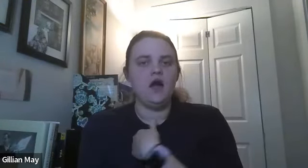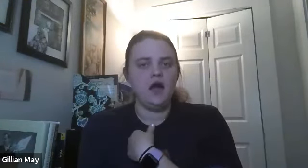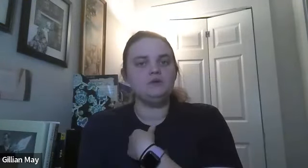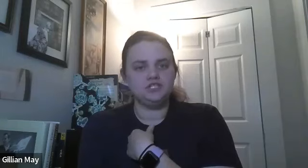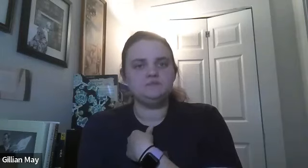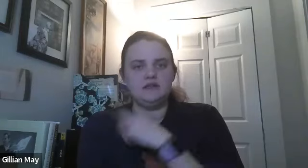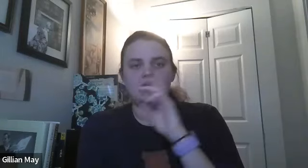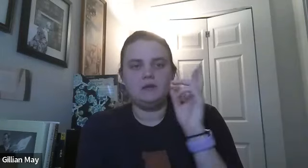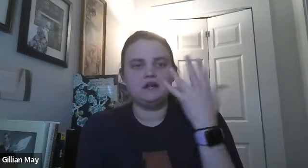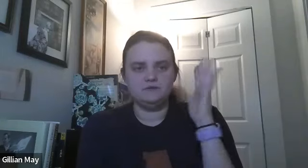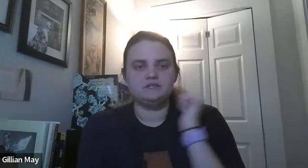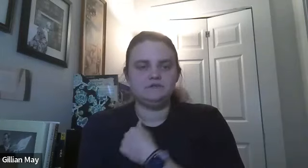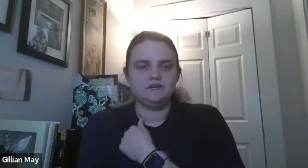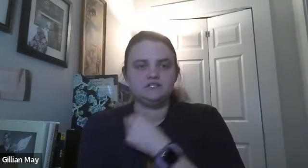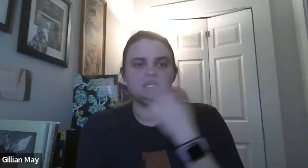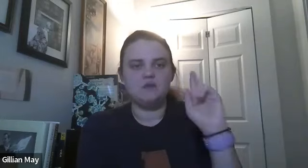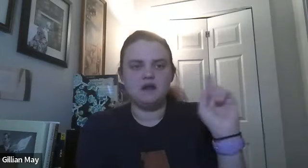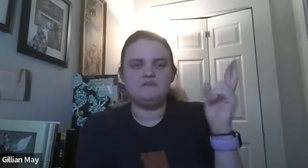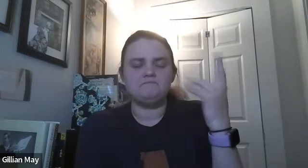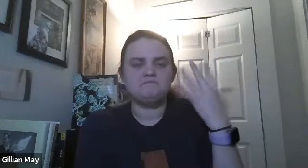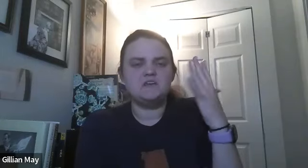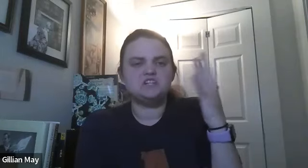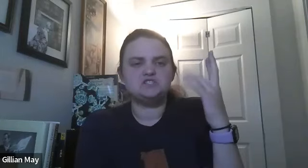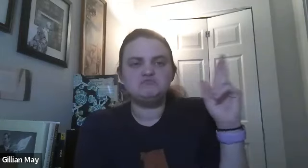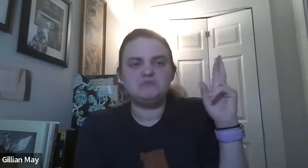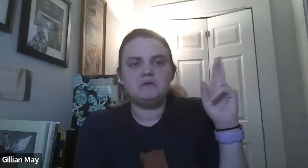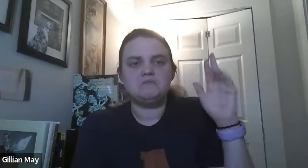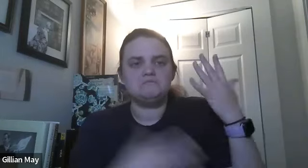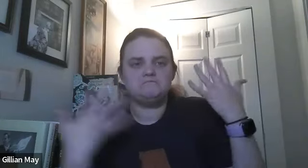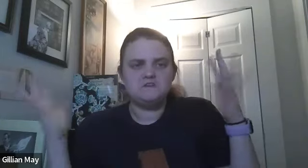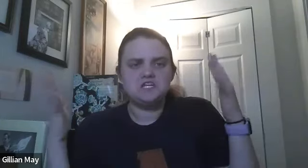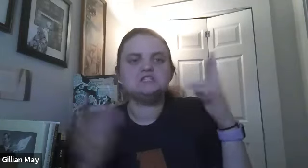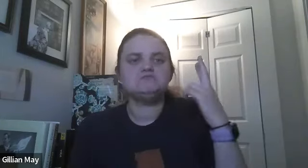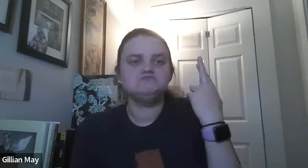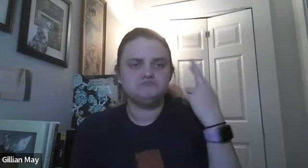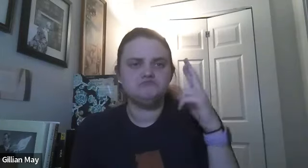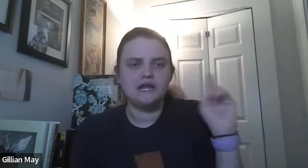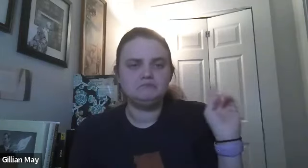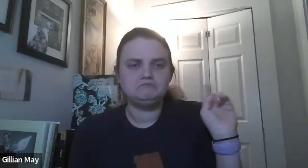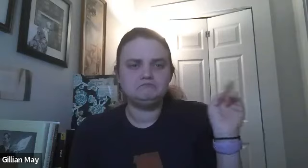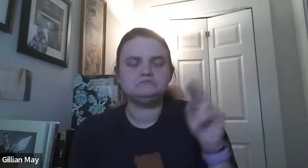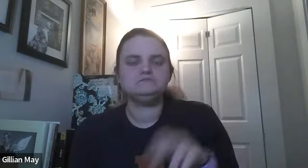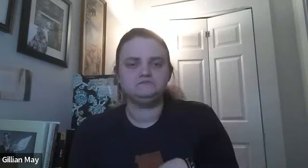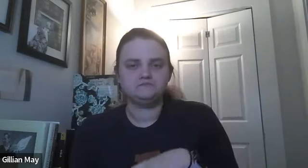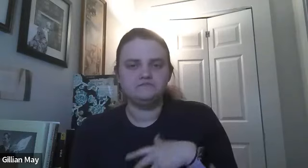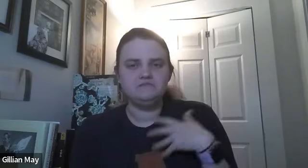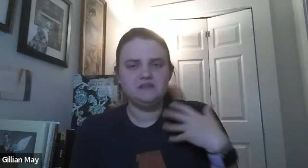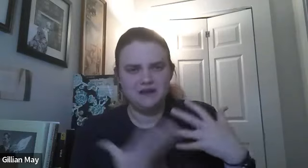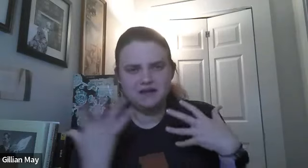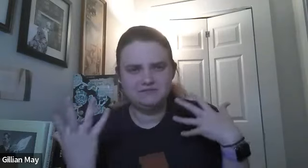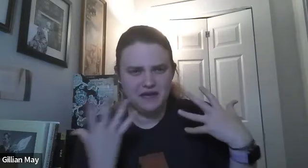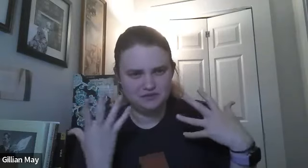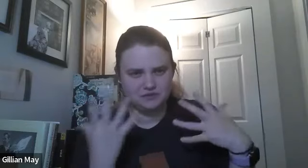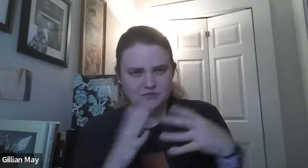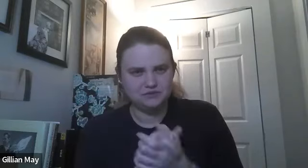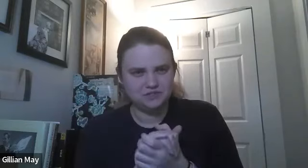I would just be like, I'm ready for it to be finished. Like, I'm ready, finished, like finished, ready. Kind of that sort of motion,